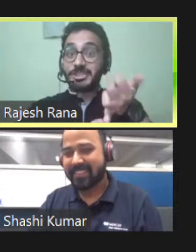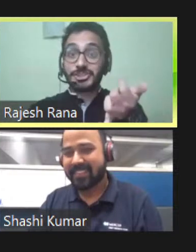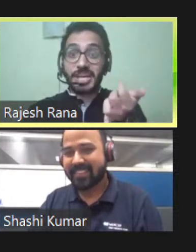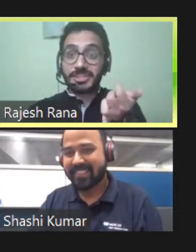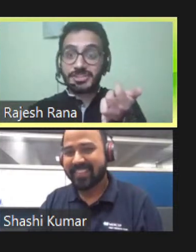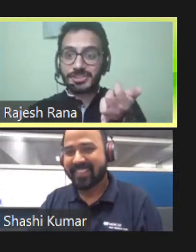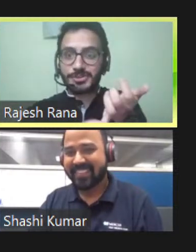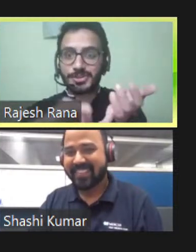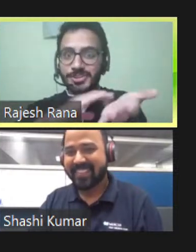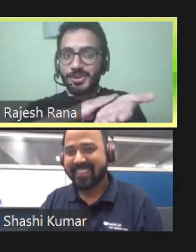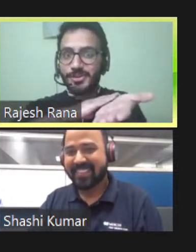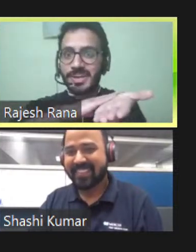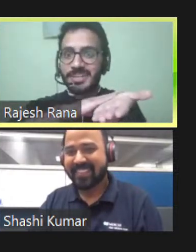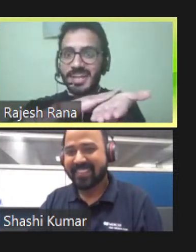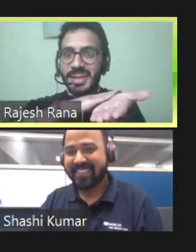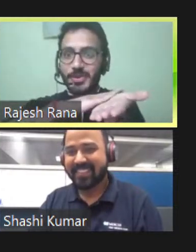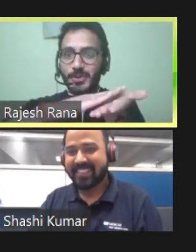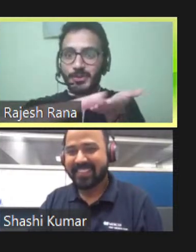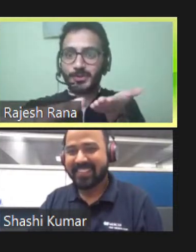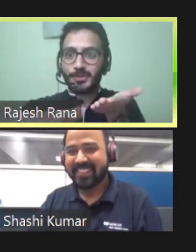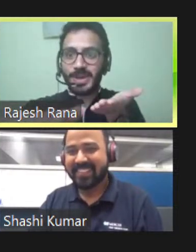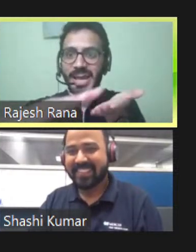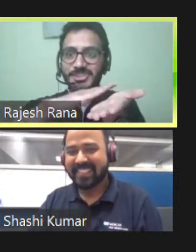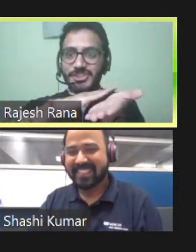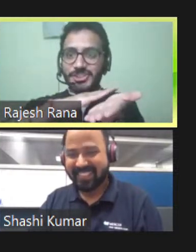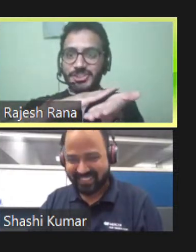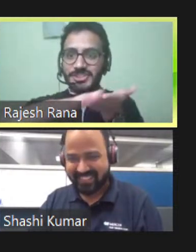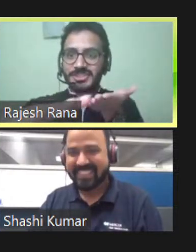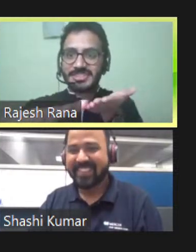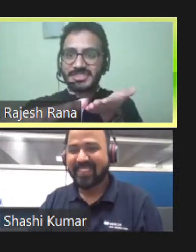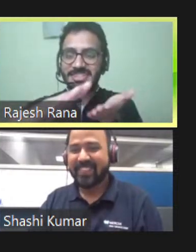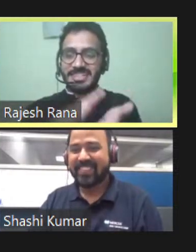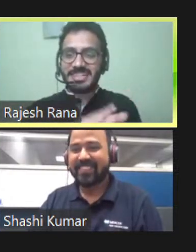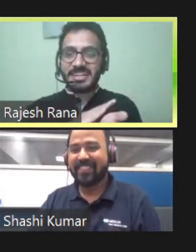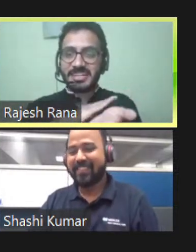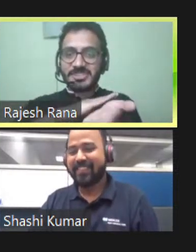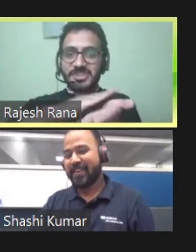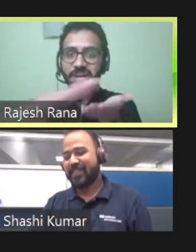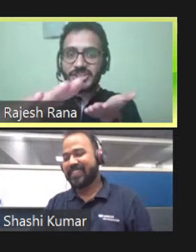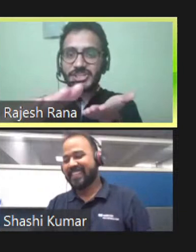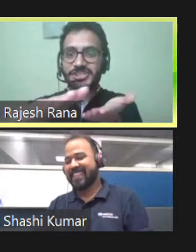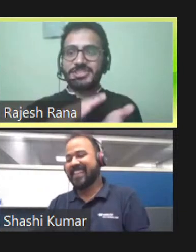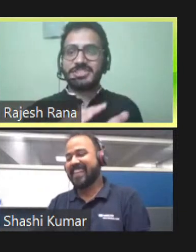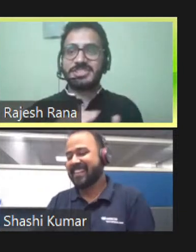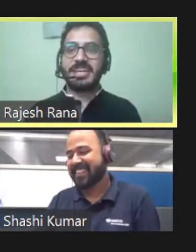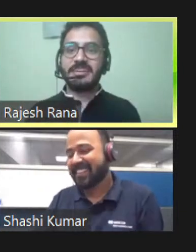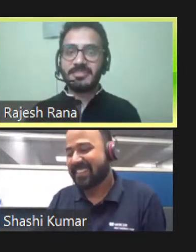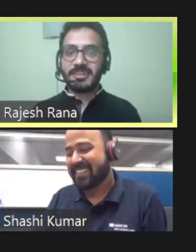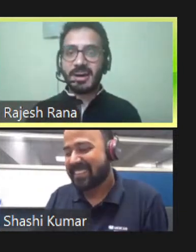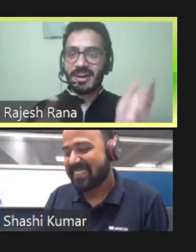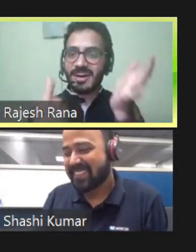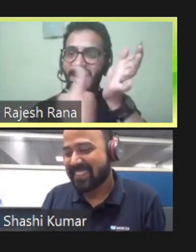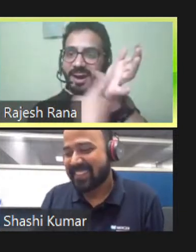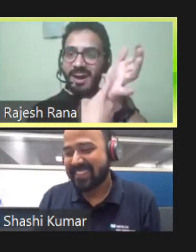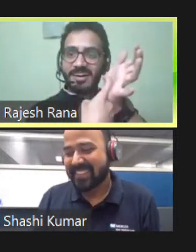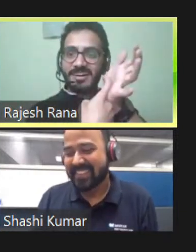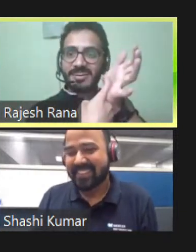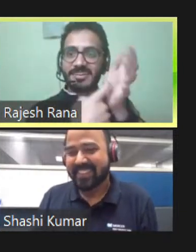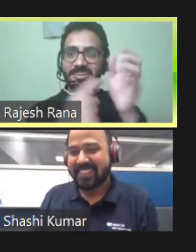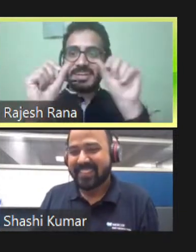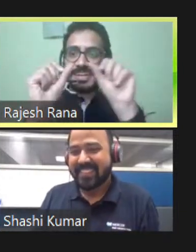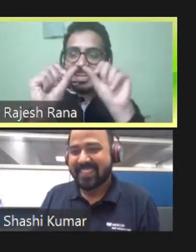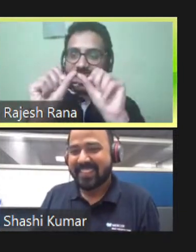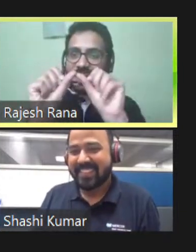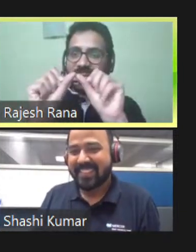Then H. H is a twist now. It's like H. Wow. It's Rajesh. Then Rana.